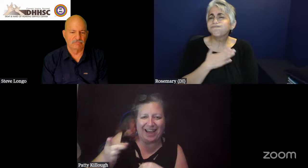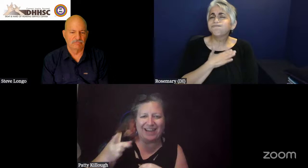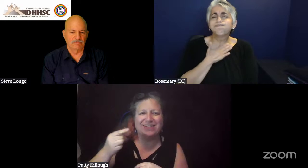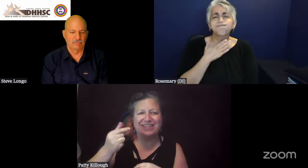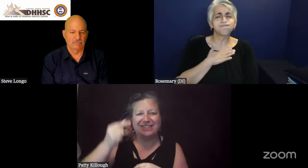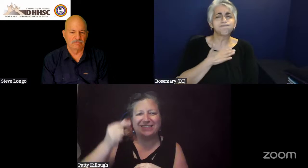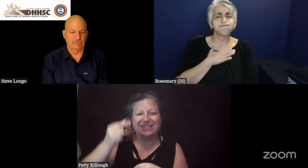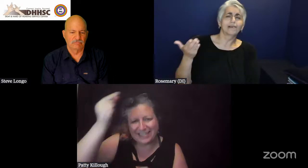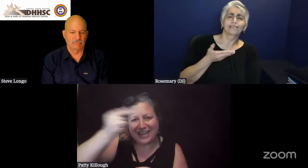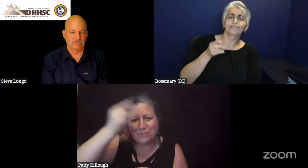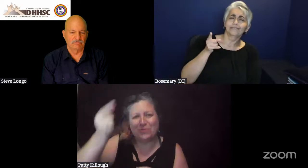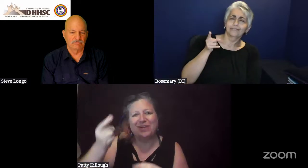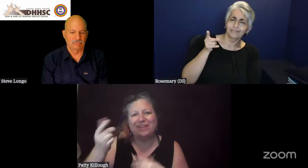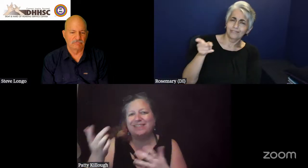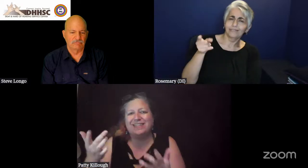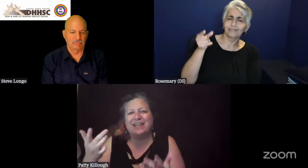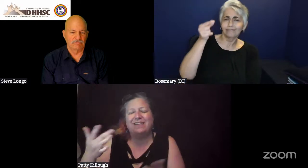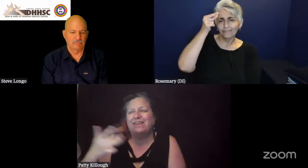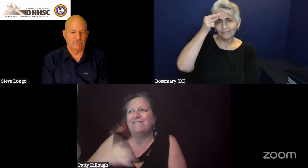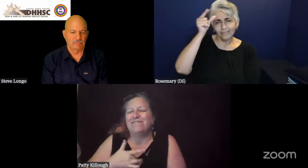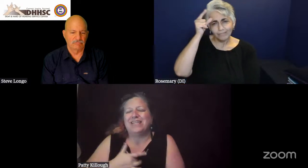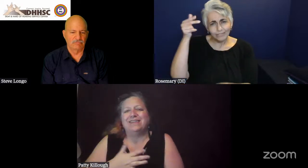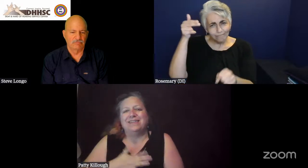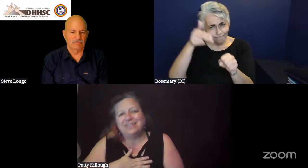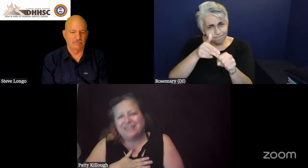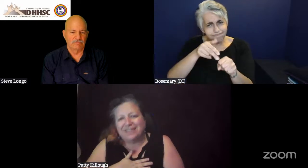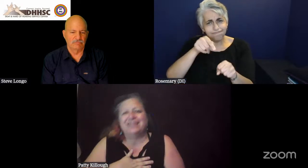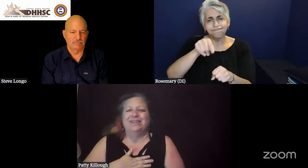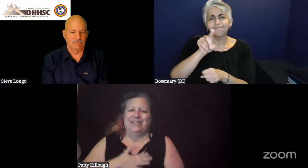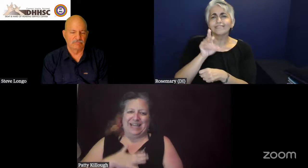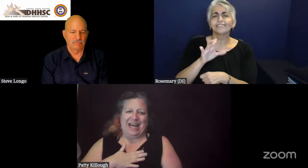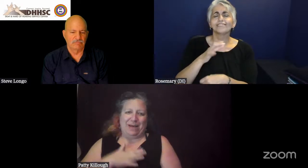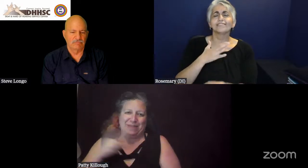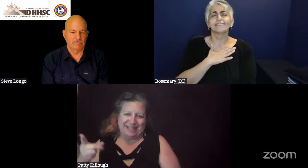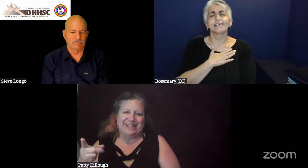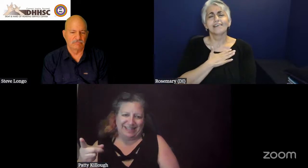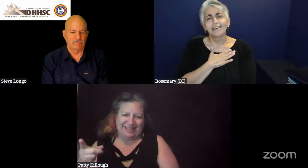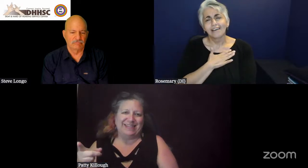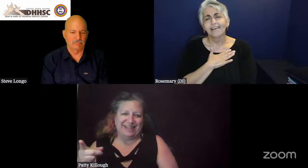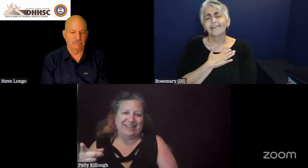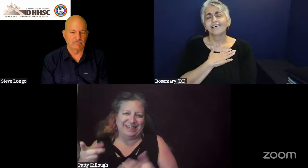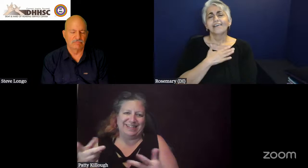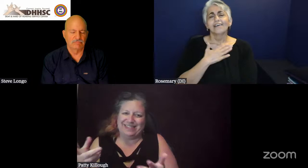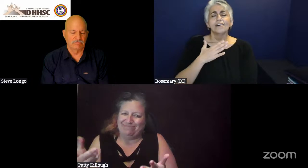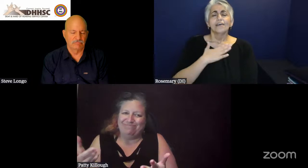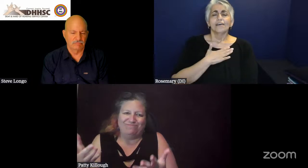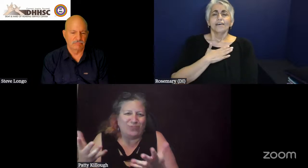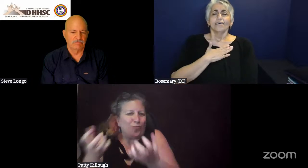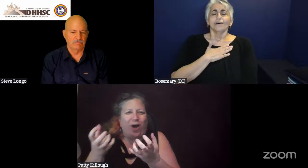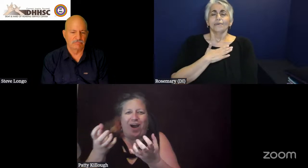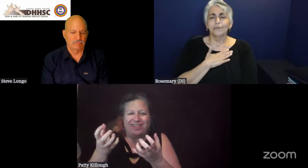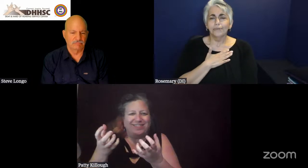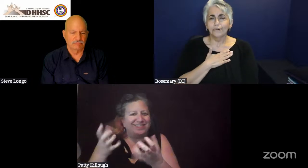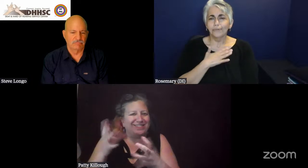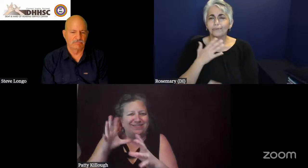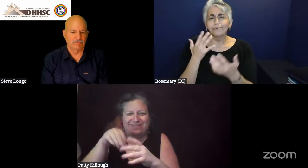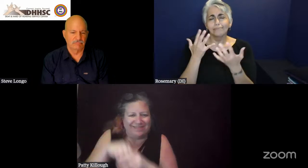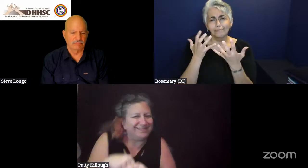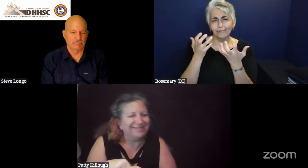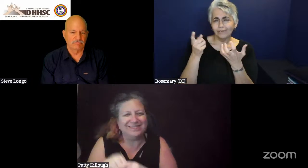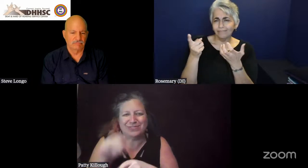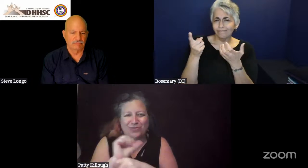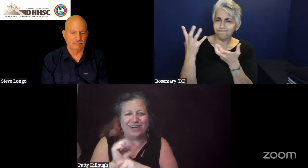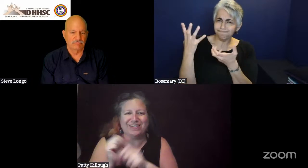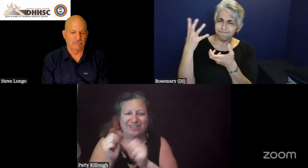It was wonderful. I felt so happy to have him, to have Gabriel part of DHHSC. I'm thrilled